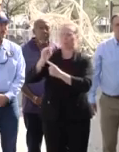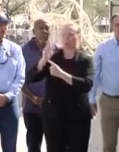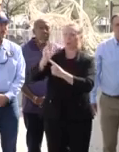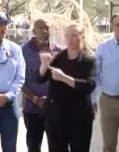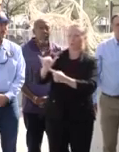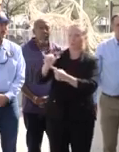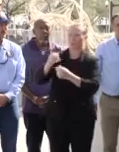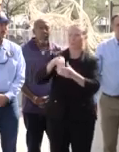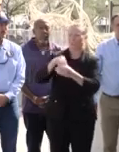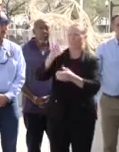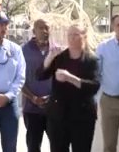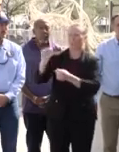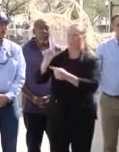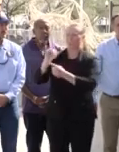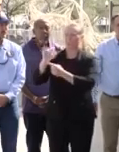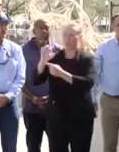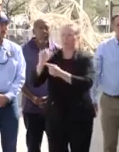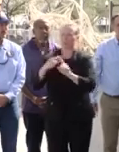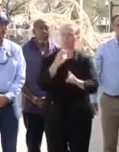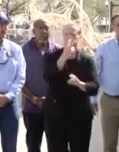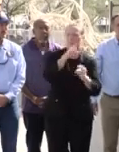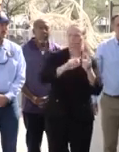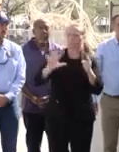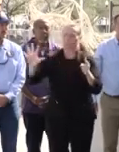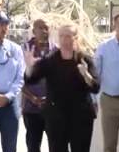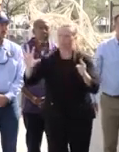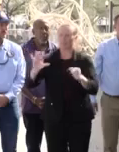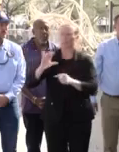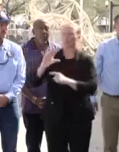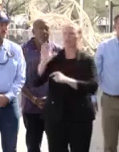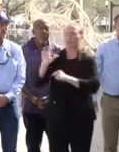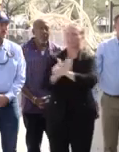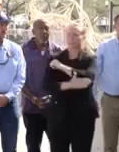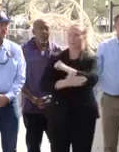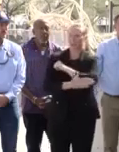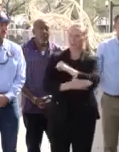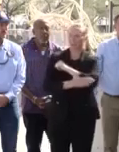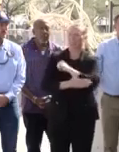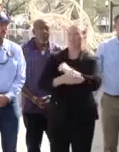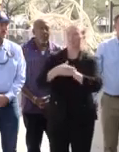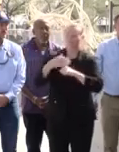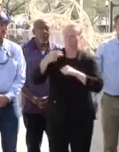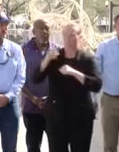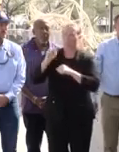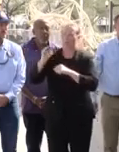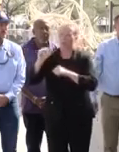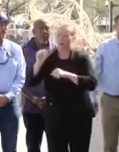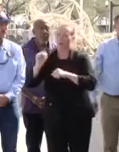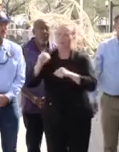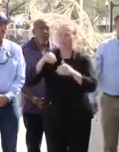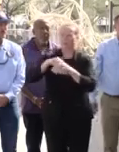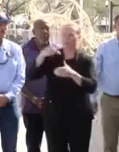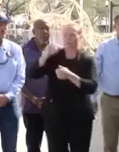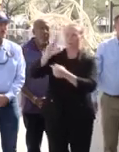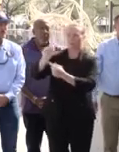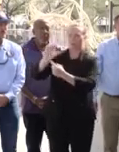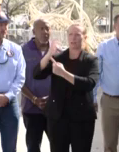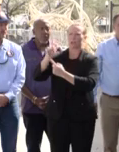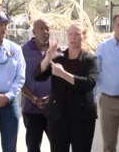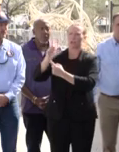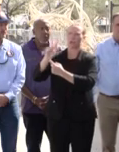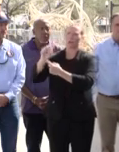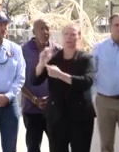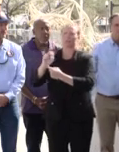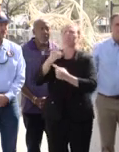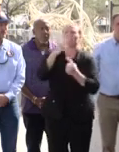to 5. Charlotte County, Murdoch Baptist Church in Port Charlotte, 12 to 5. You will have the